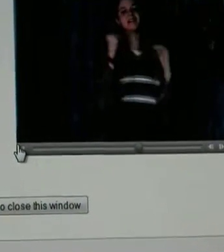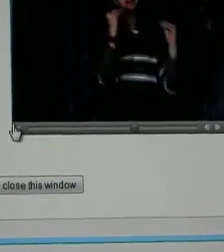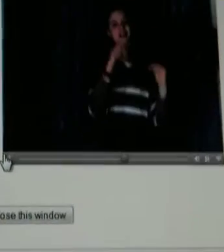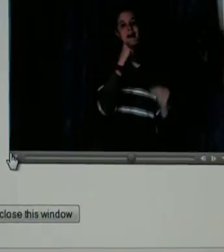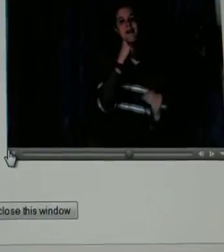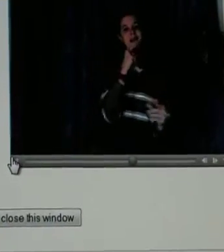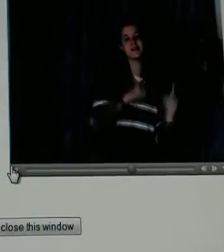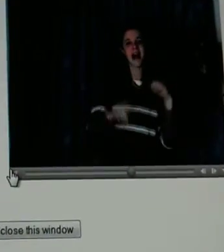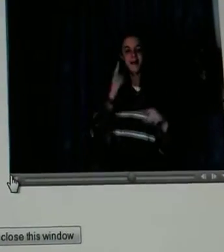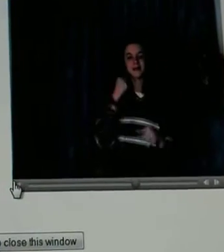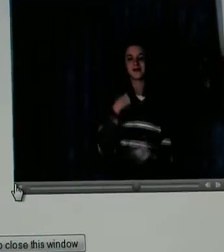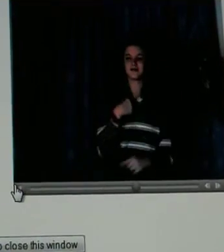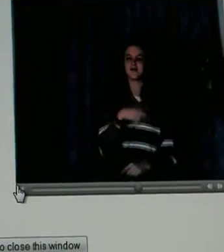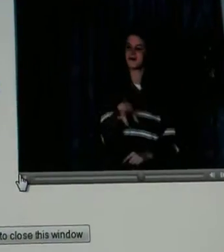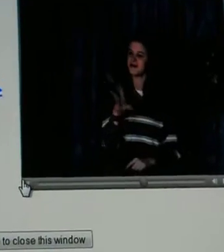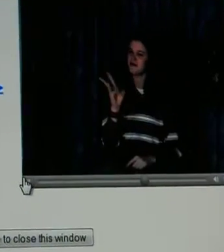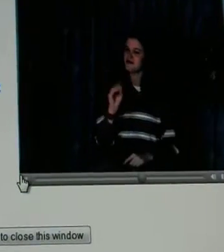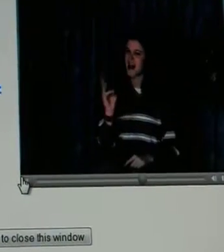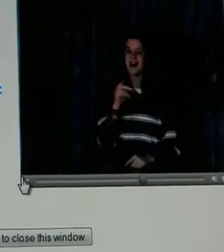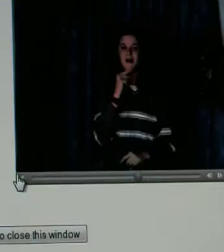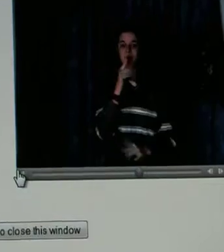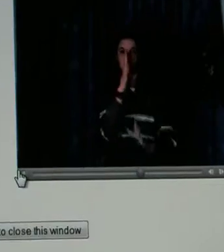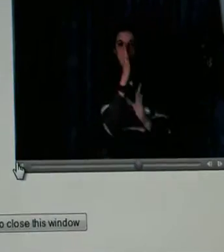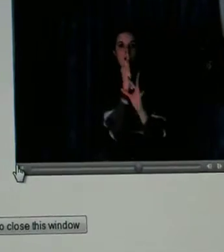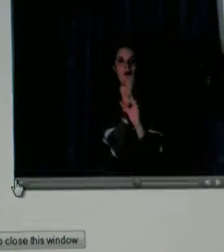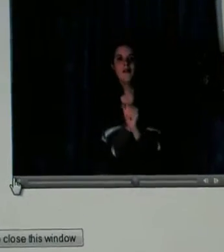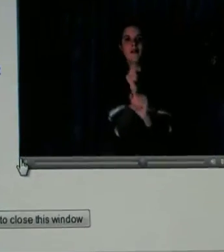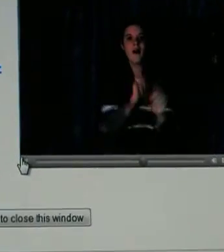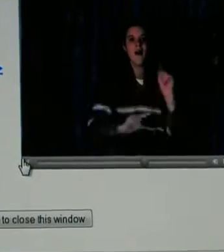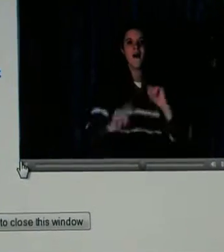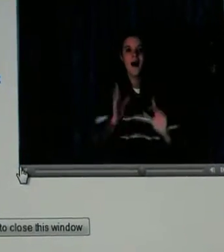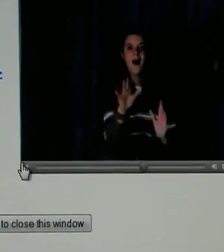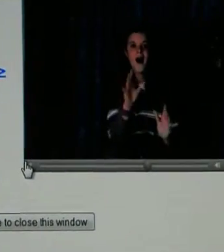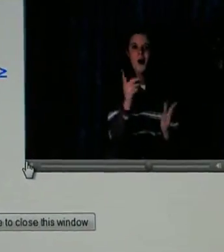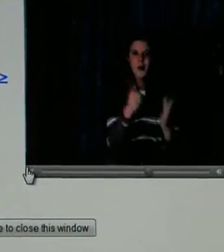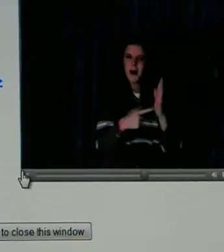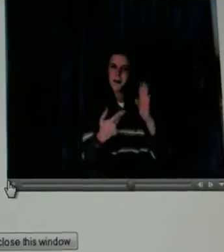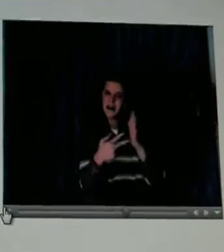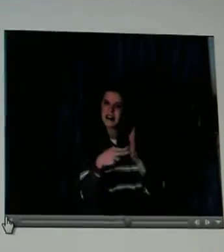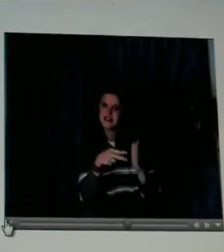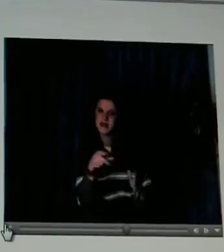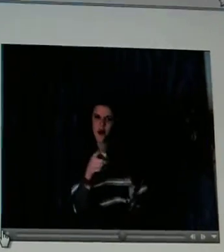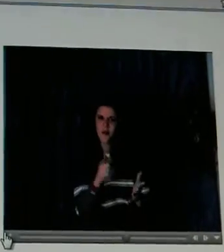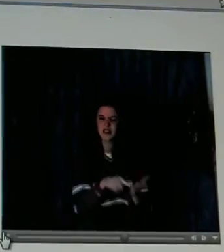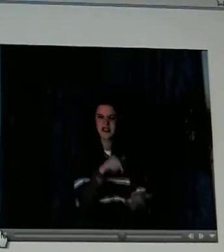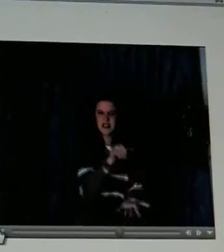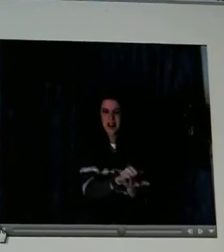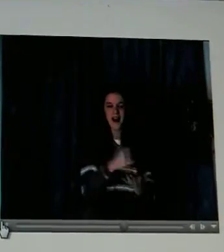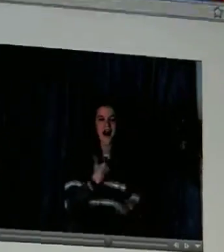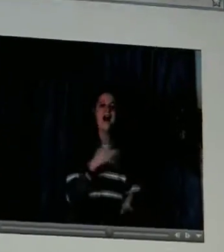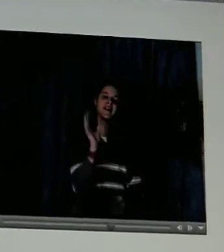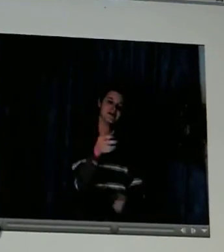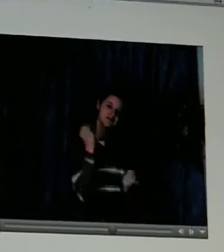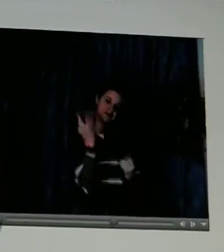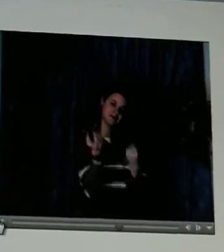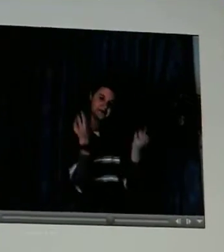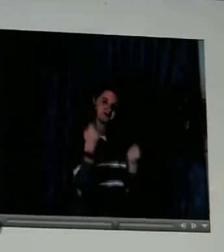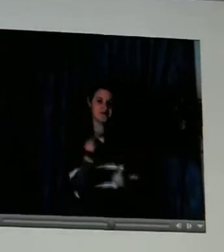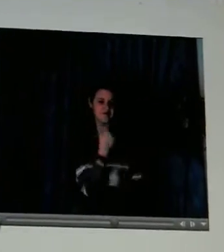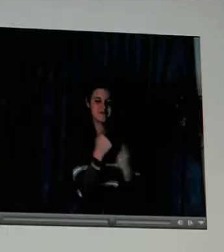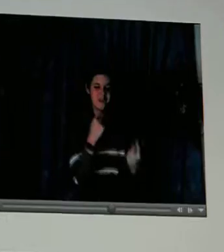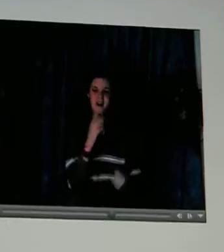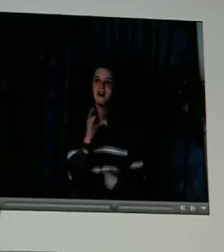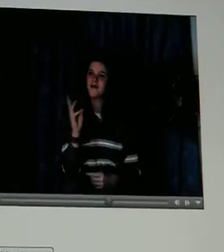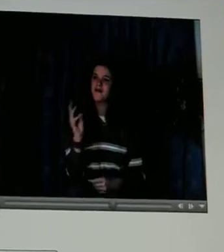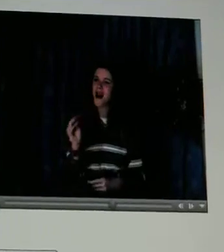And I truly did love being mainstreamed and interacting with hearing people. And they're so fascinated by learning sign language, and they want to know